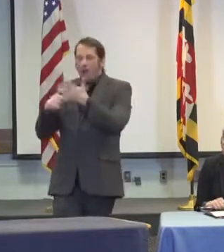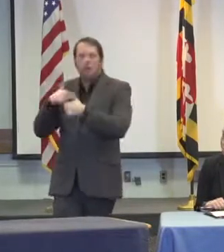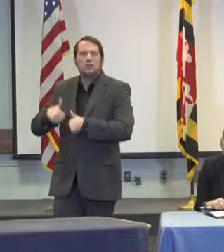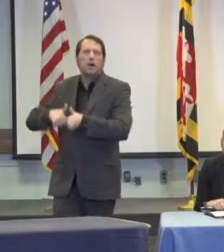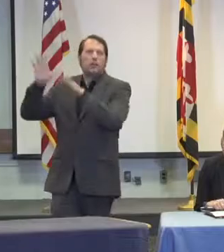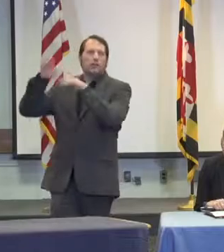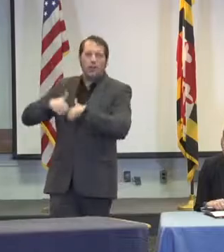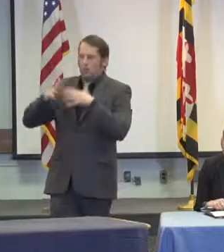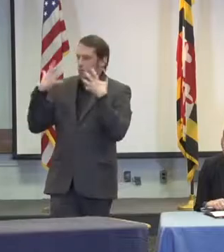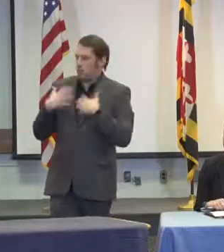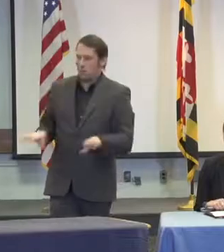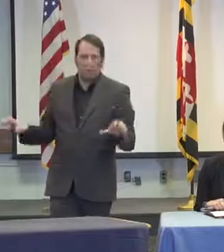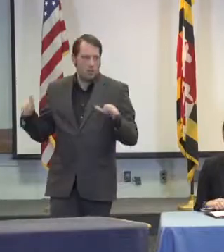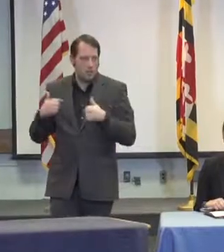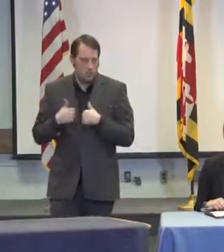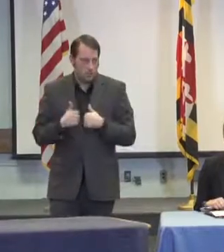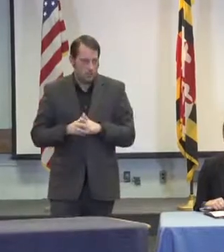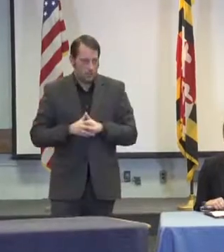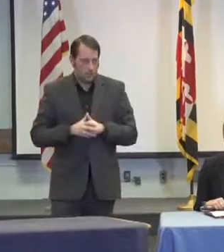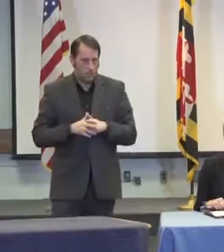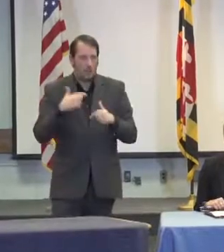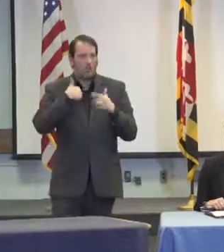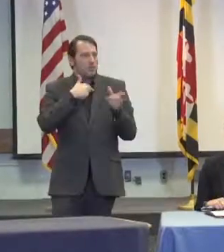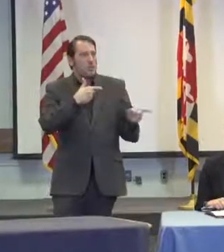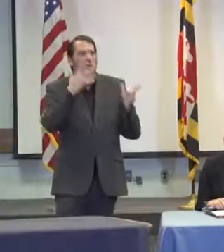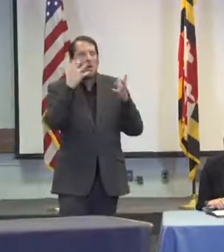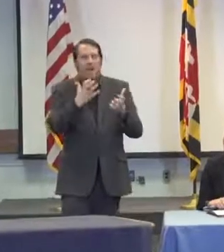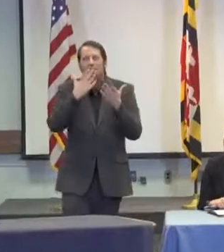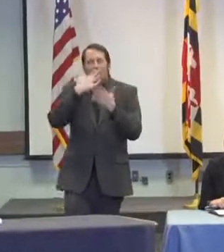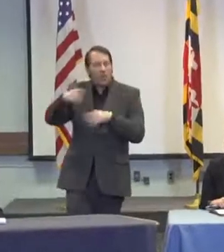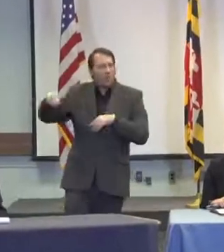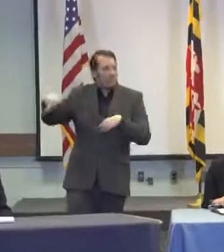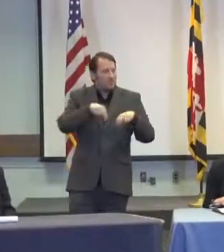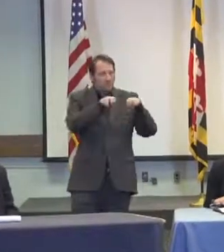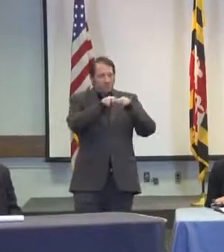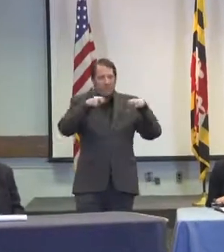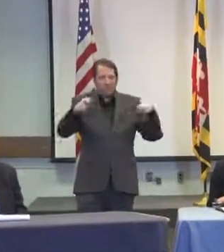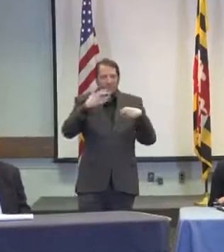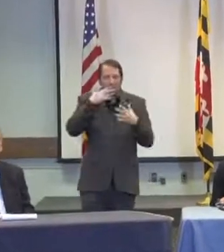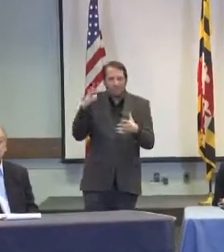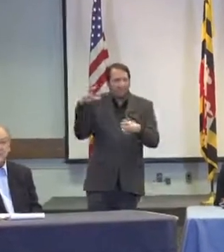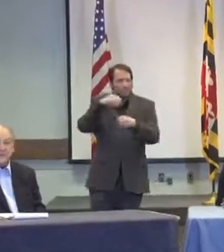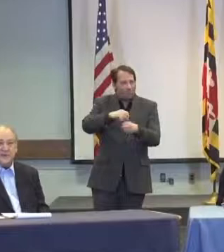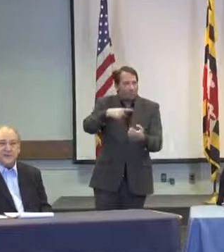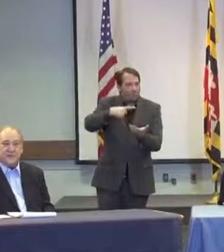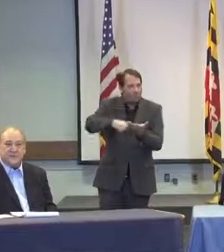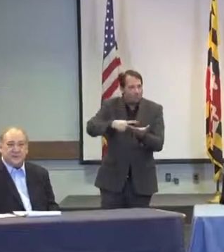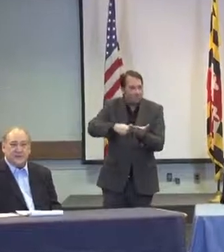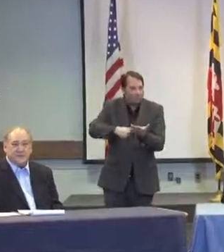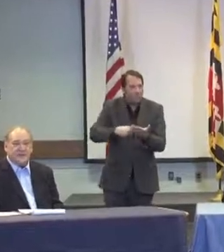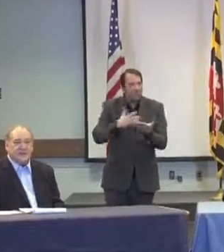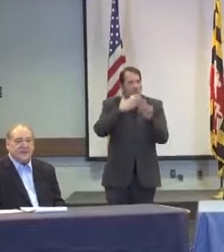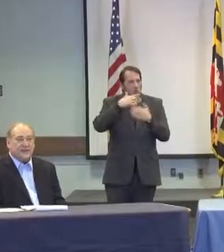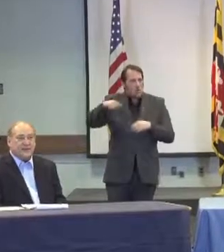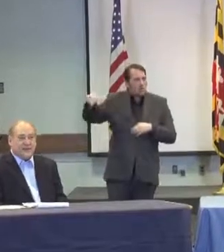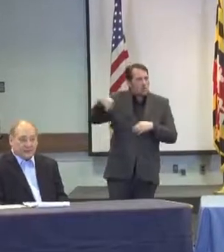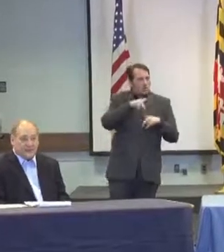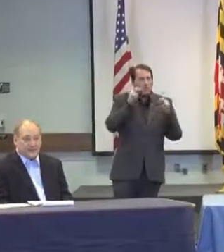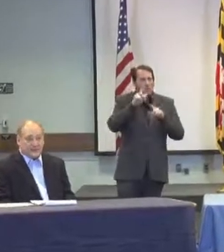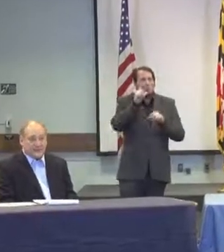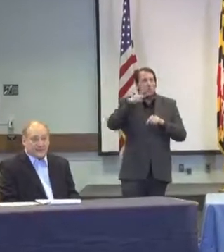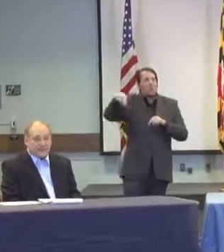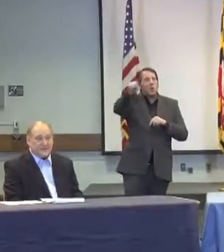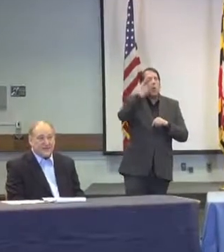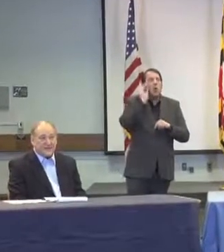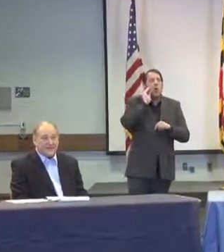on this panel for being part of this discussion. And I want to thank people at home who are tuning in and